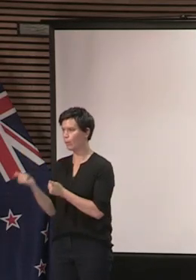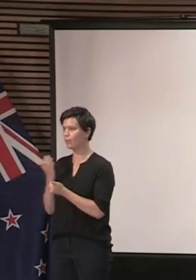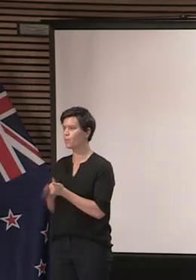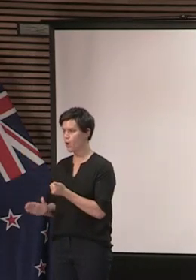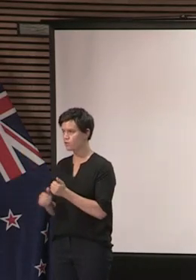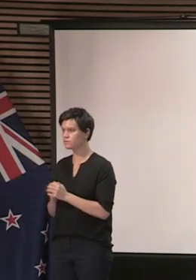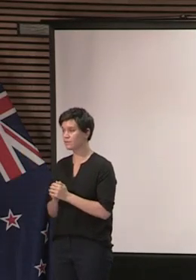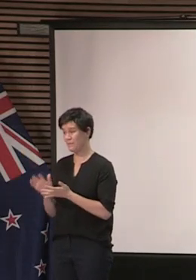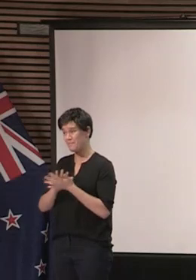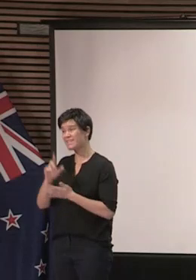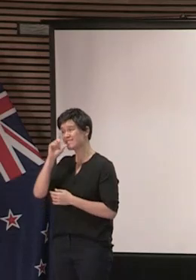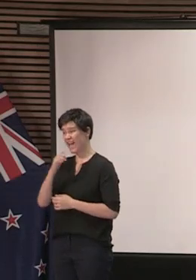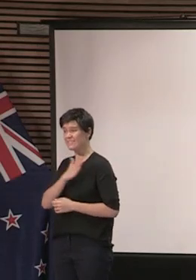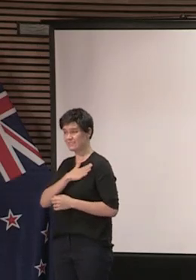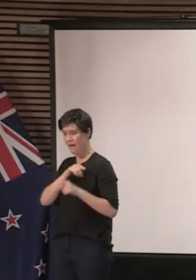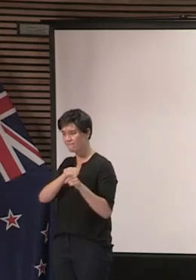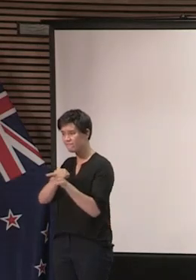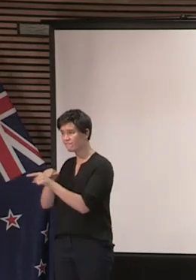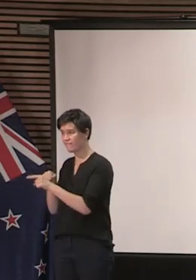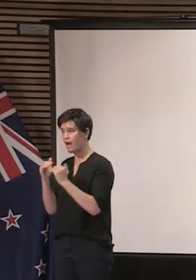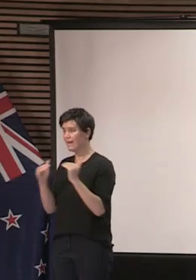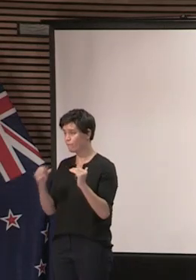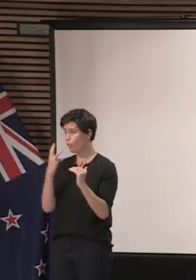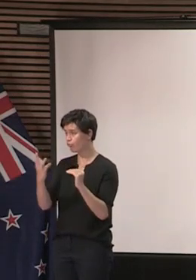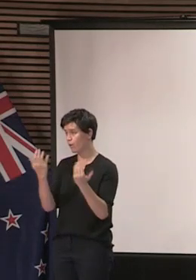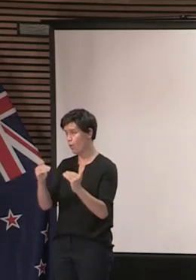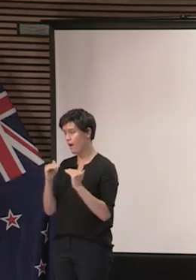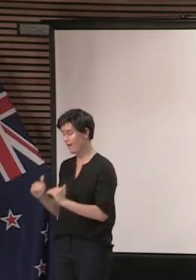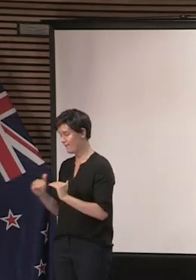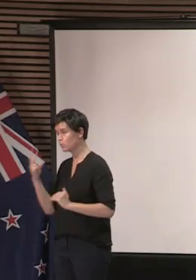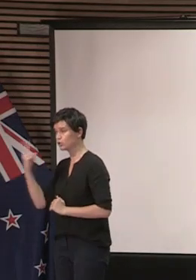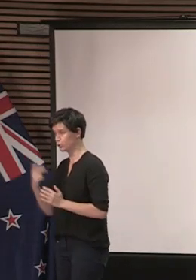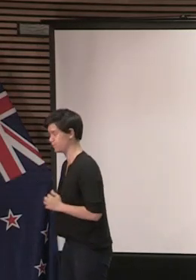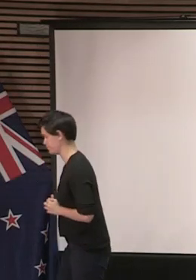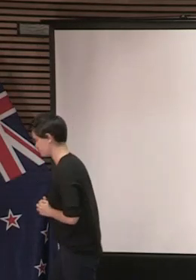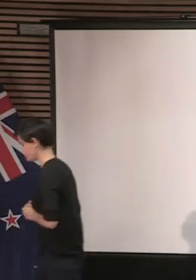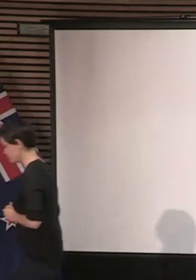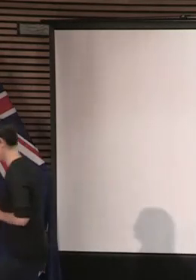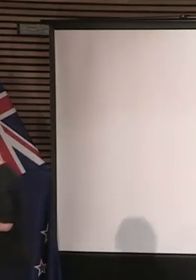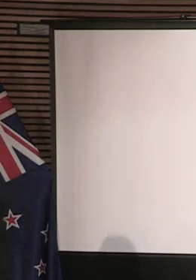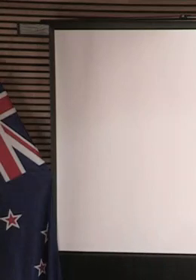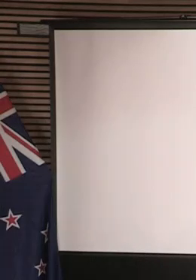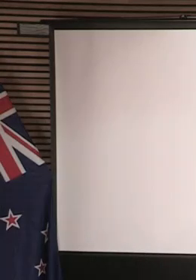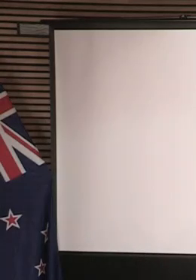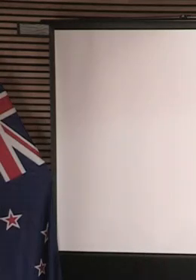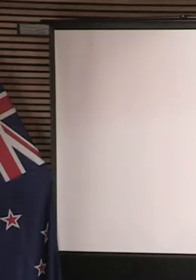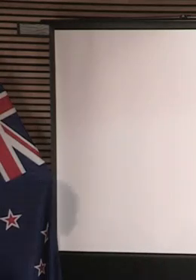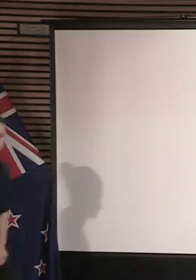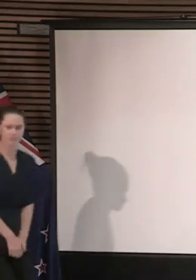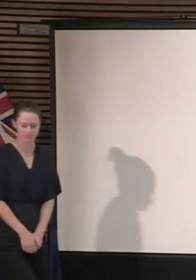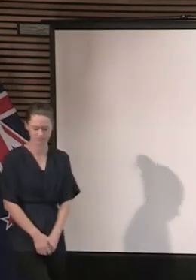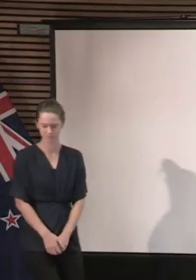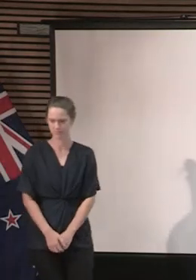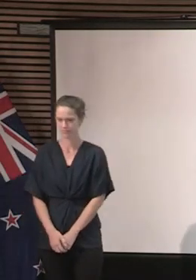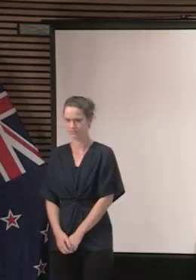be able to safely be within a level 3 and lower alert level. So we're on pathway, but we're not quite there yet. How long it would take, the